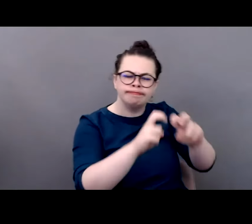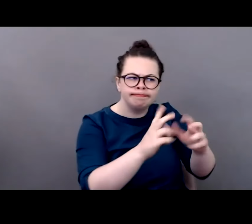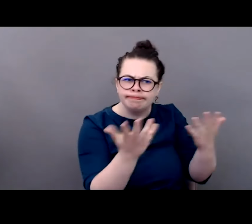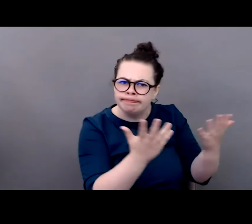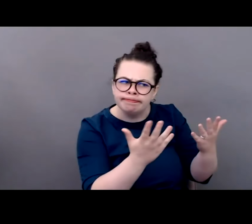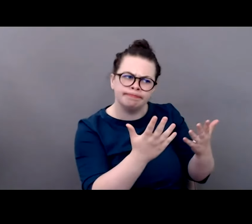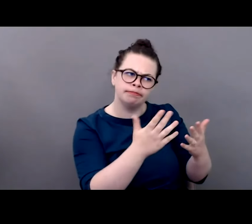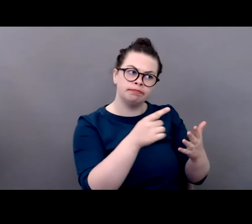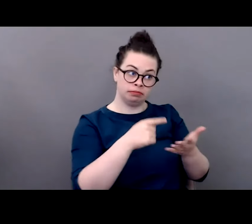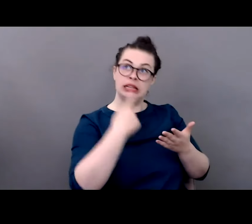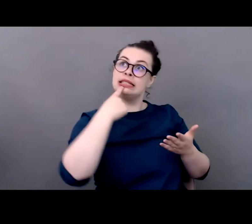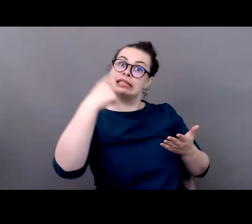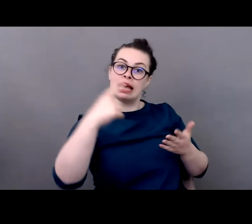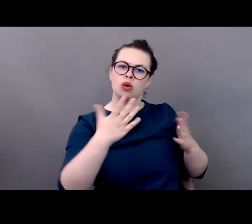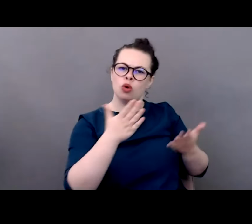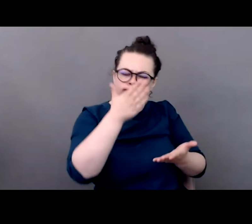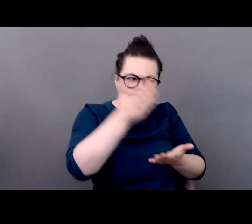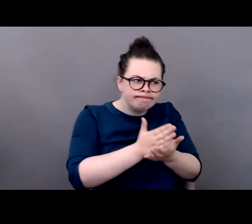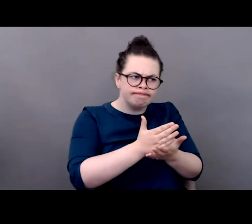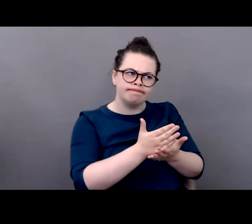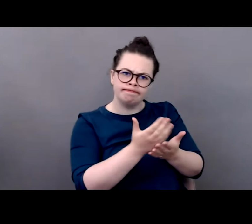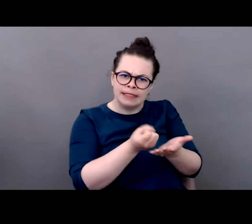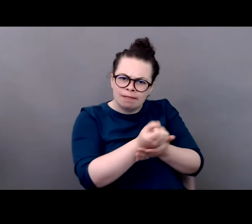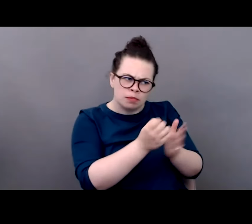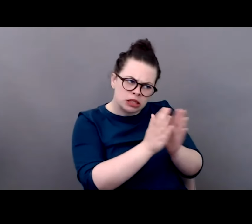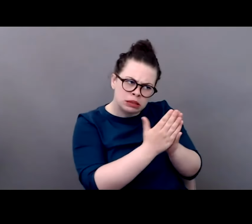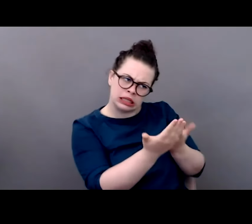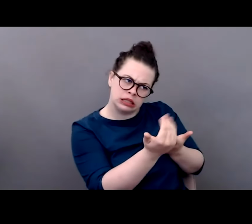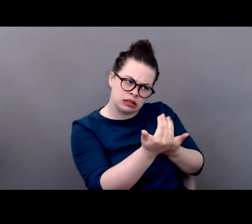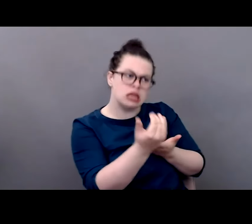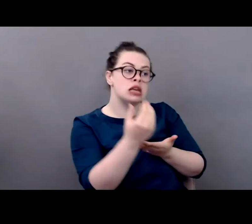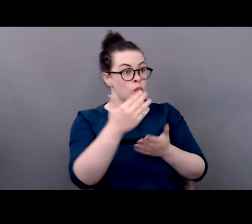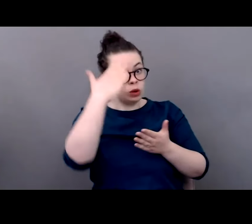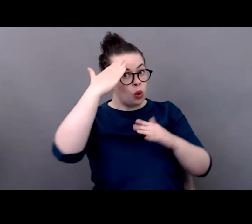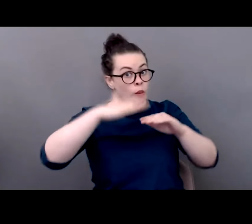and for being able to substantiate the recommendations to the state parties.